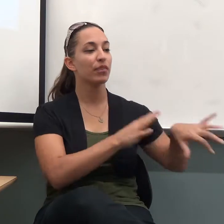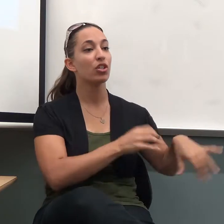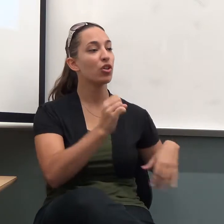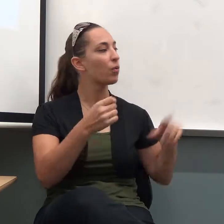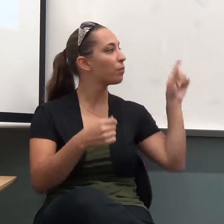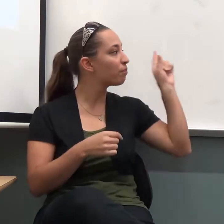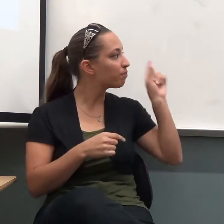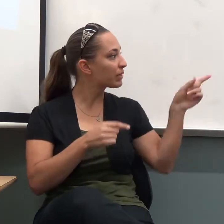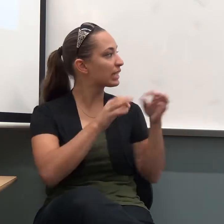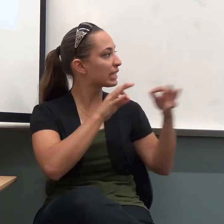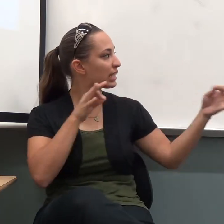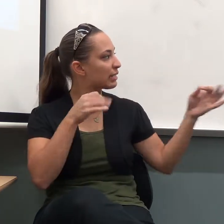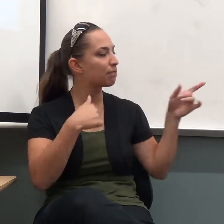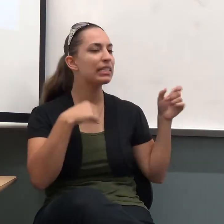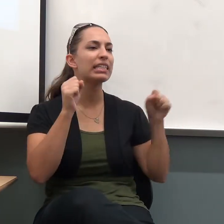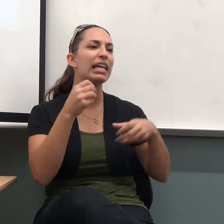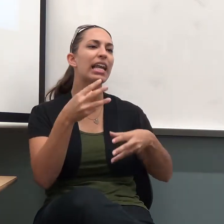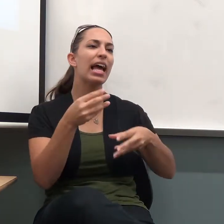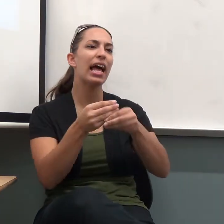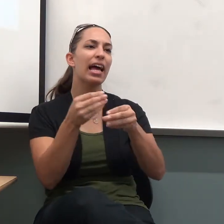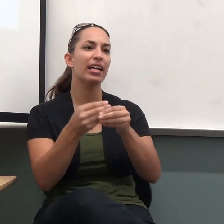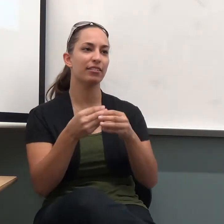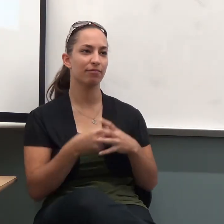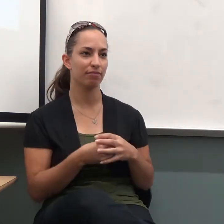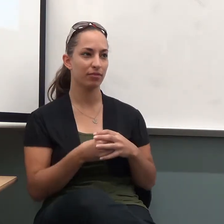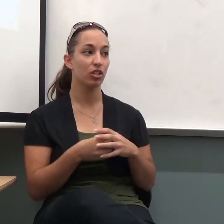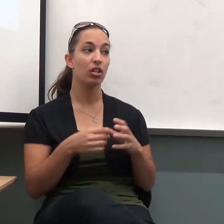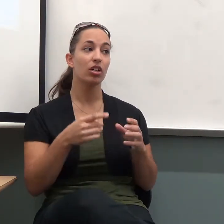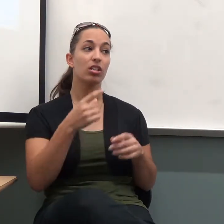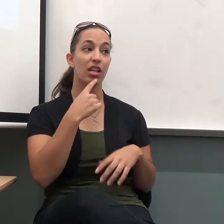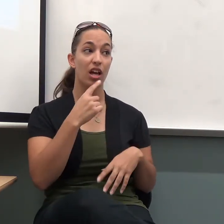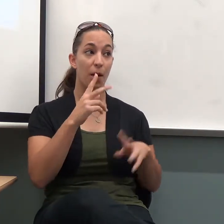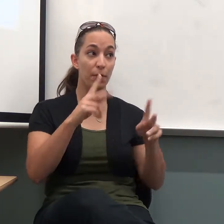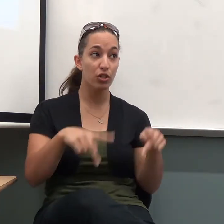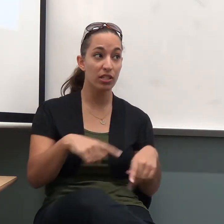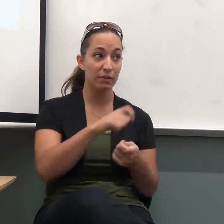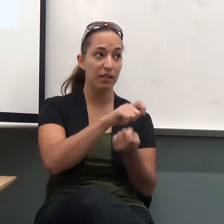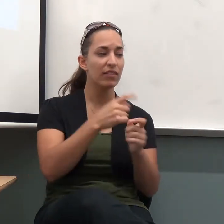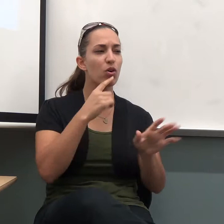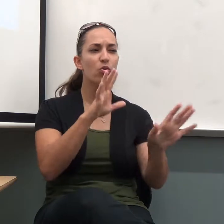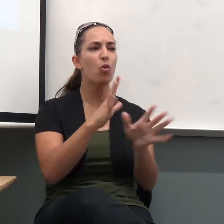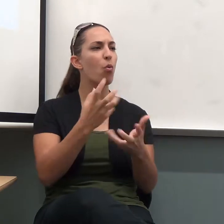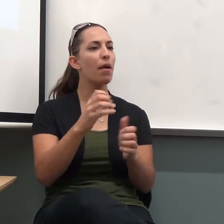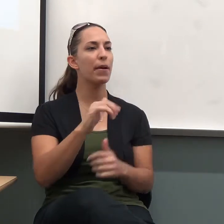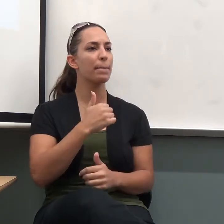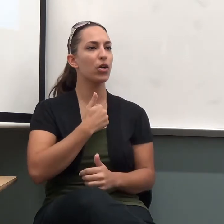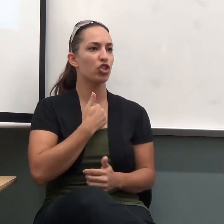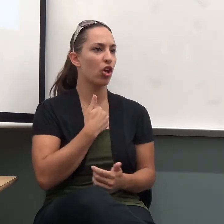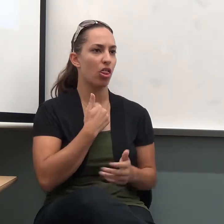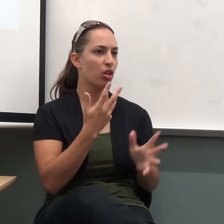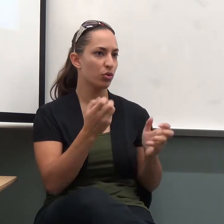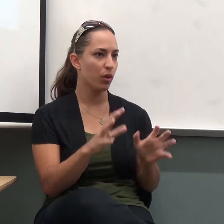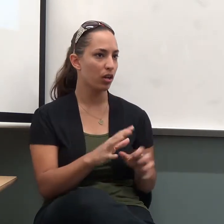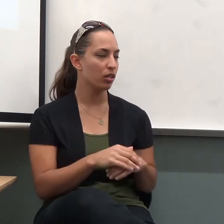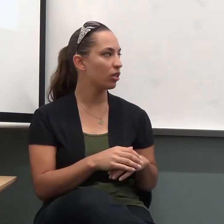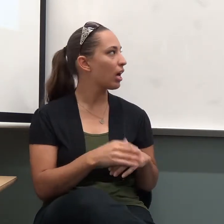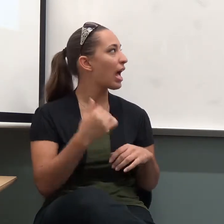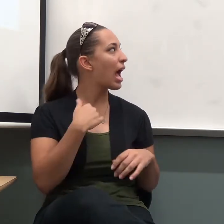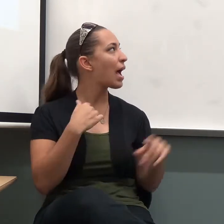Person. A person. No, we don't want to be personal. Children. What could I add here? I'm missing the development